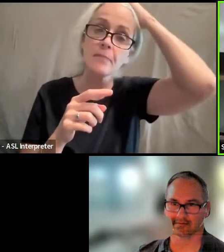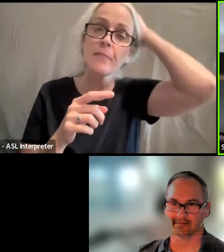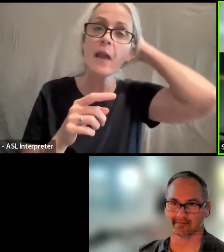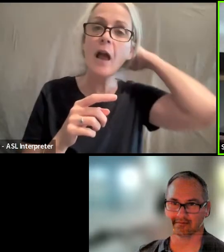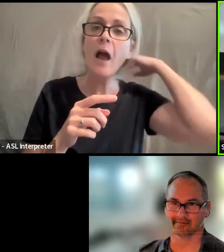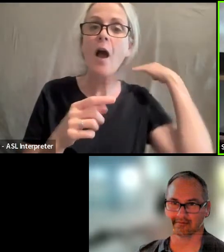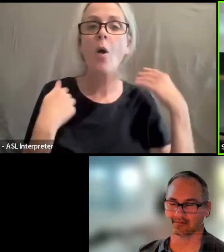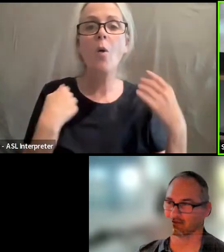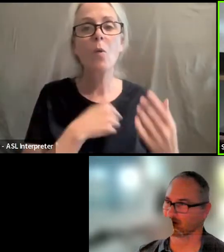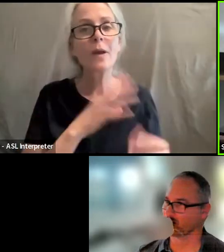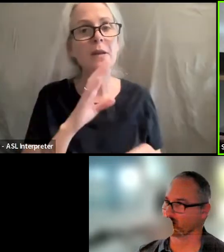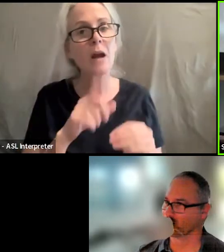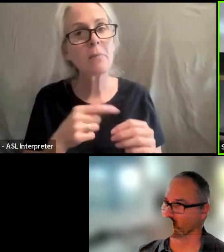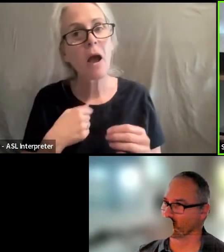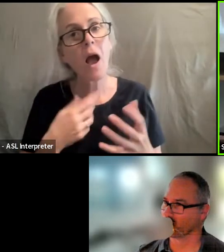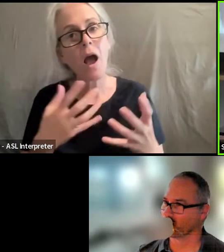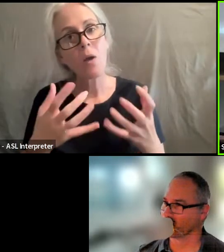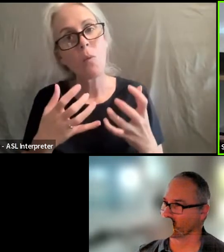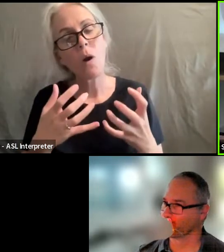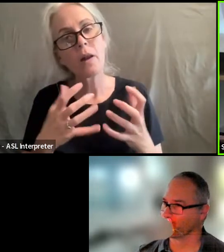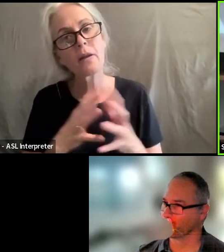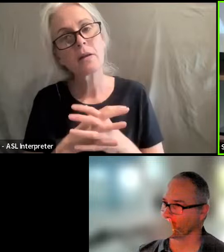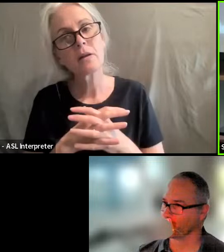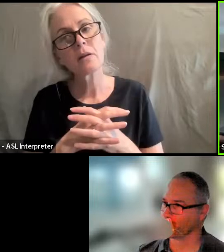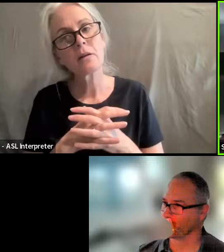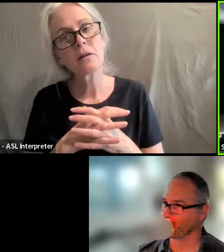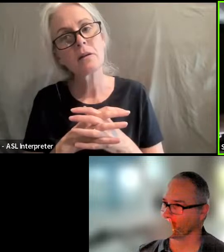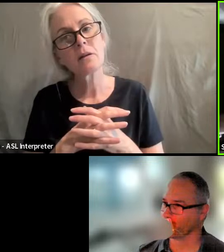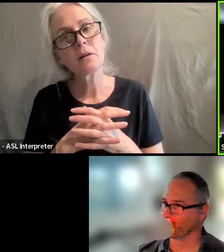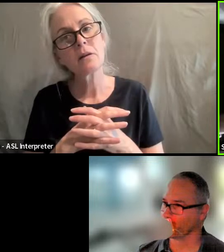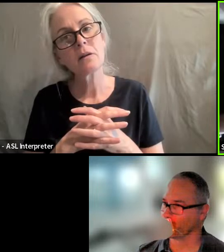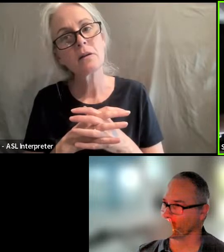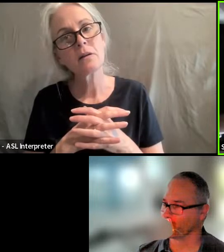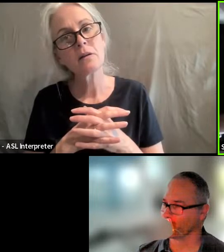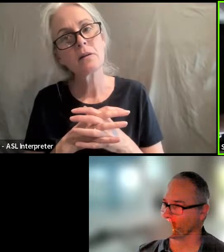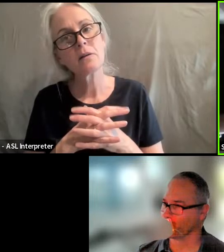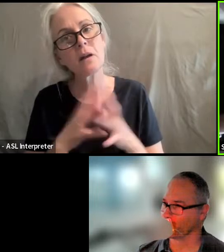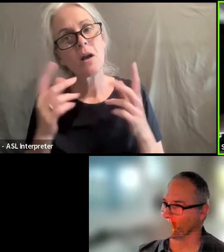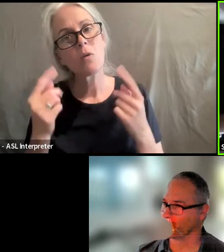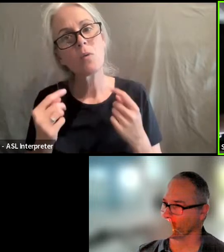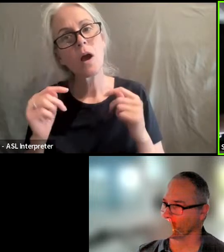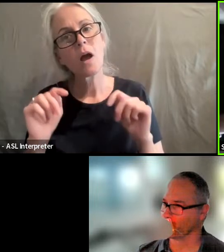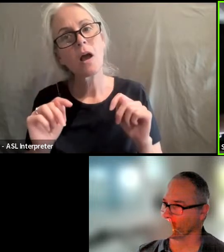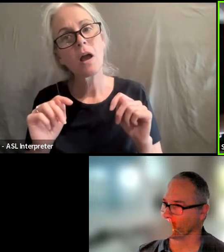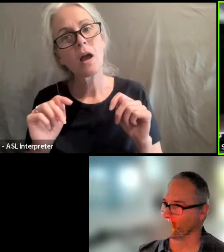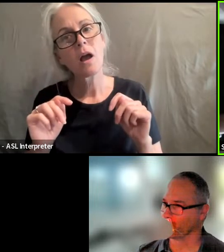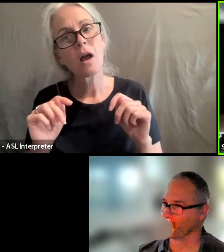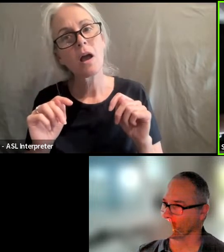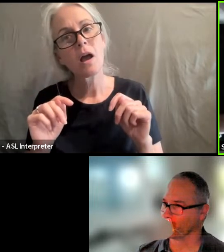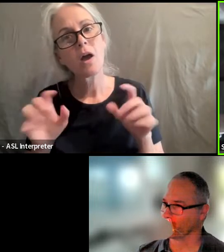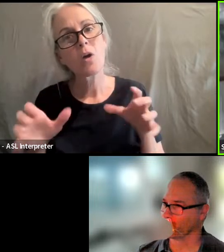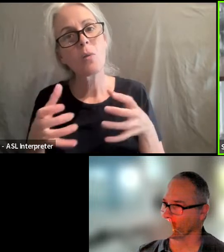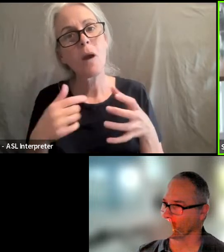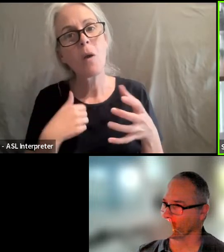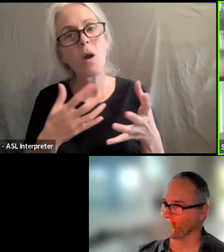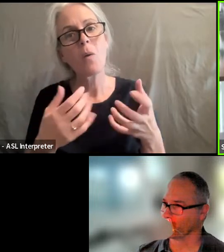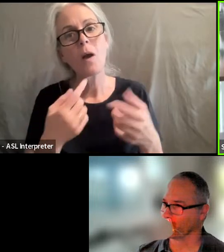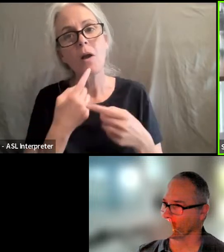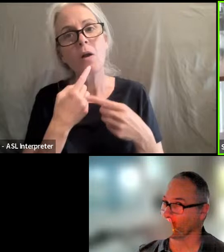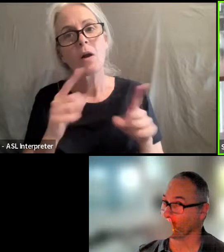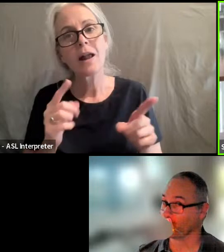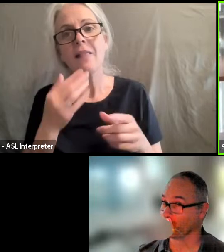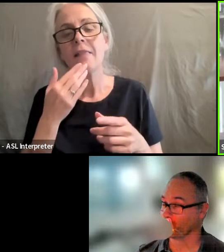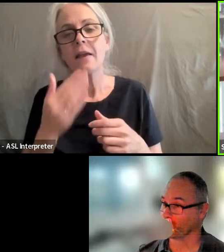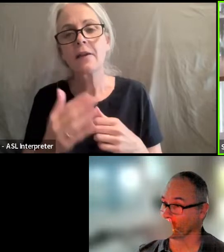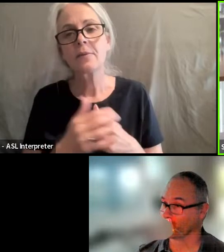I know we talked about what I was gonna talk about. We kind of moved on, but I'll try to kind of combine what I wanted to say. So thank